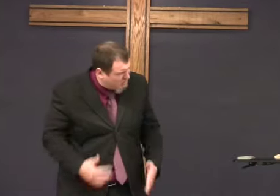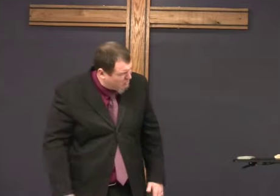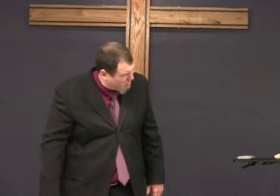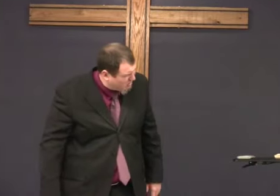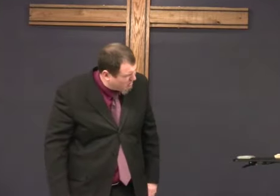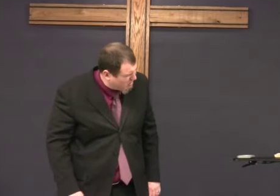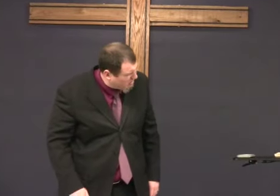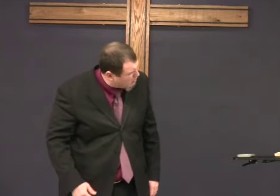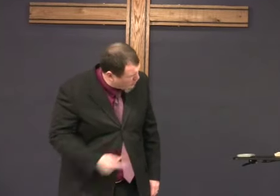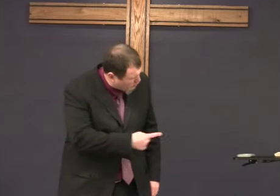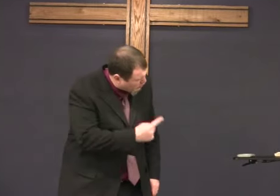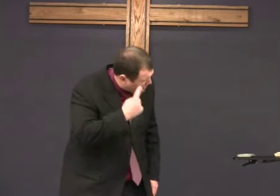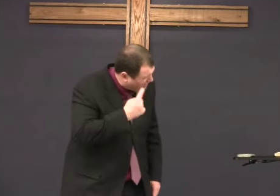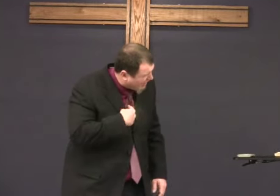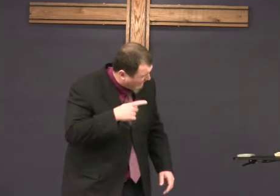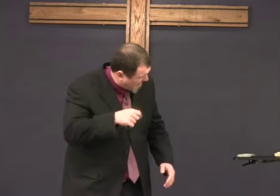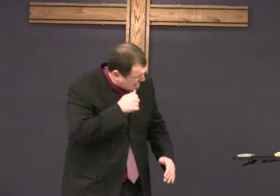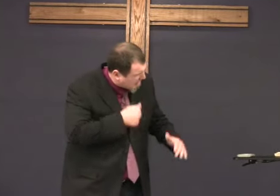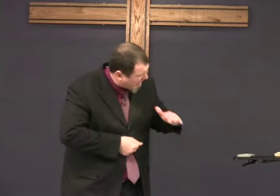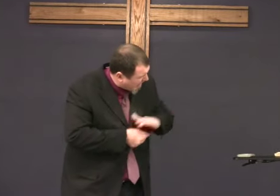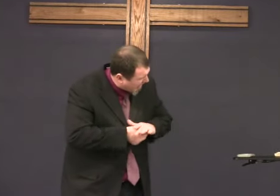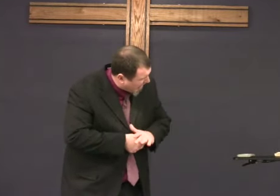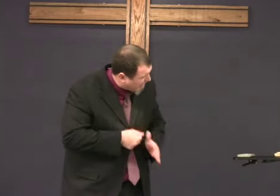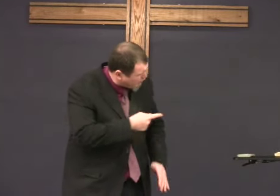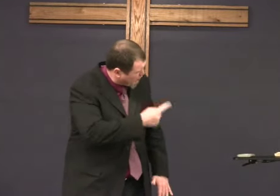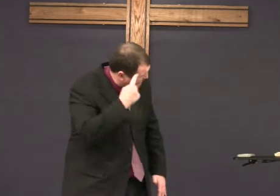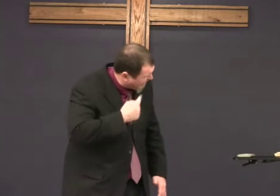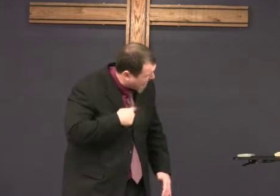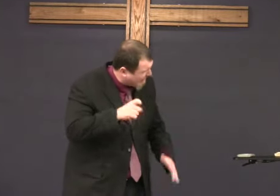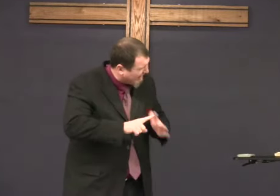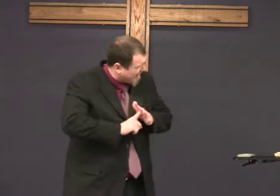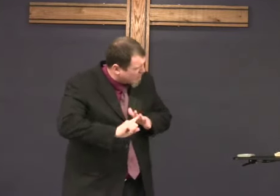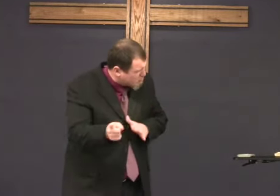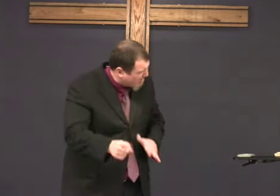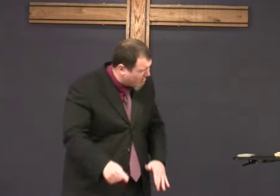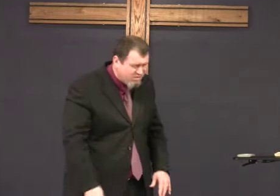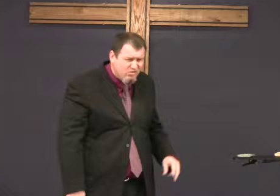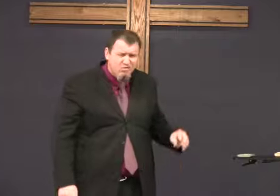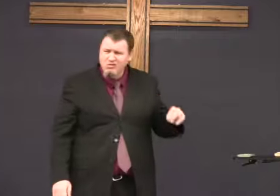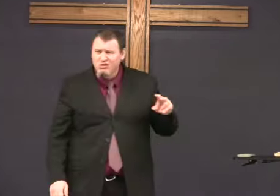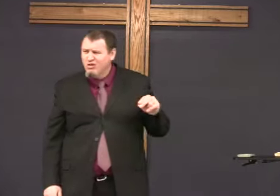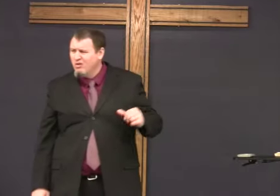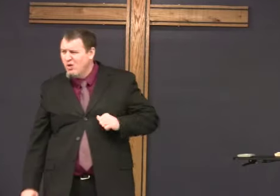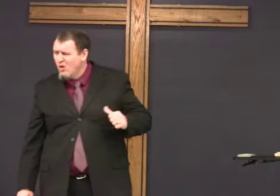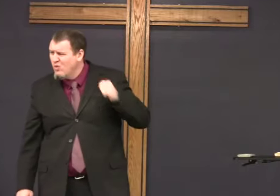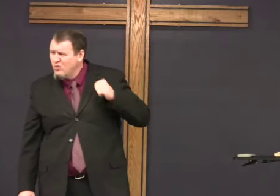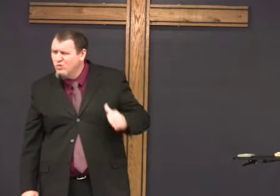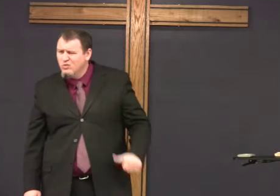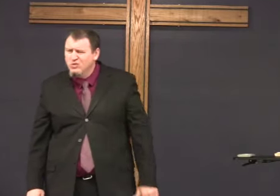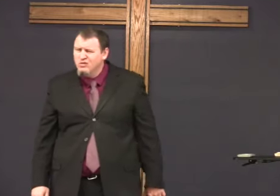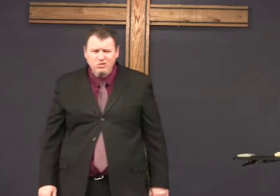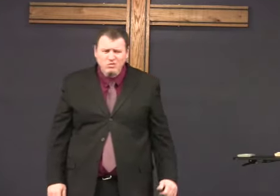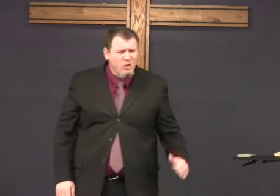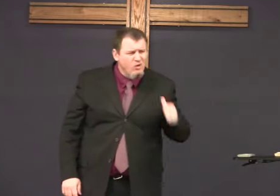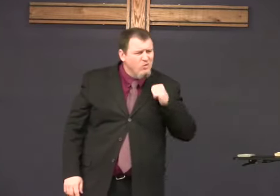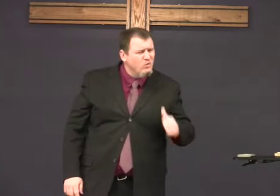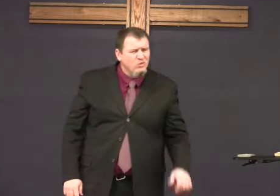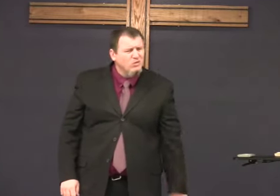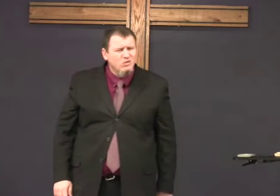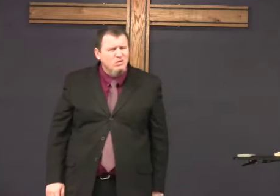Nehemiah says, "You think I'm scared? You think that I need to go hide? You think I need to run? No, I refuse to do